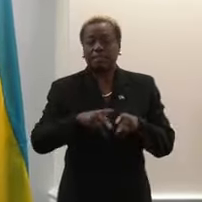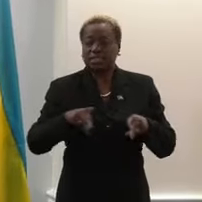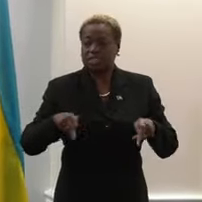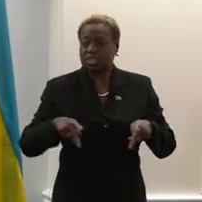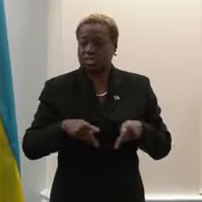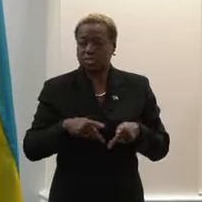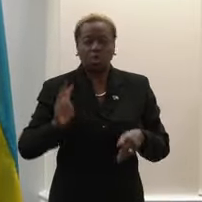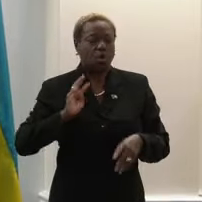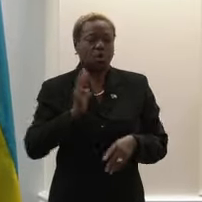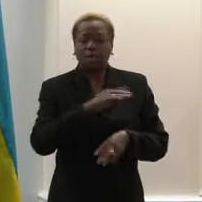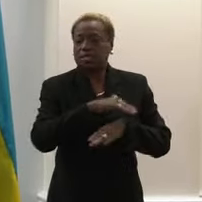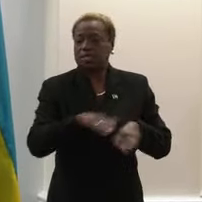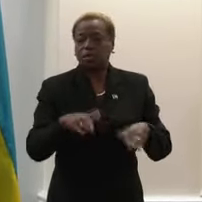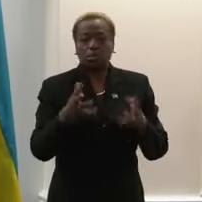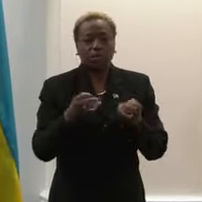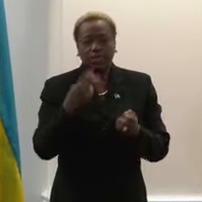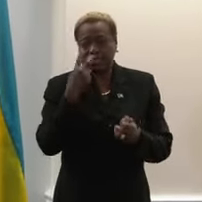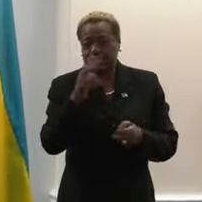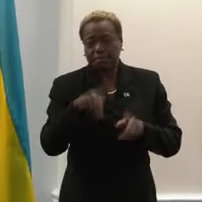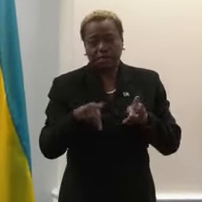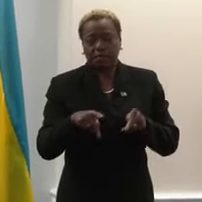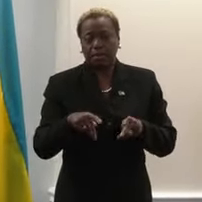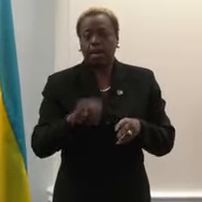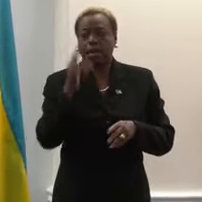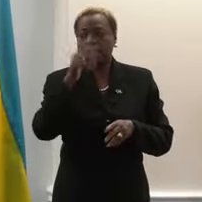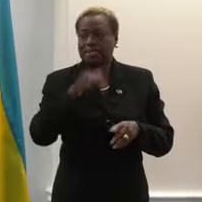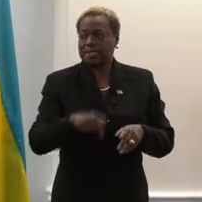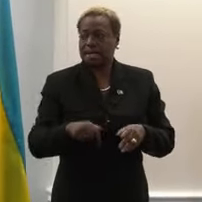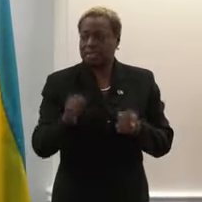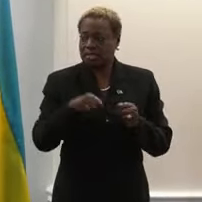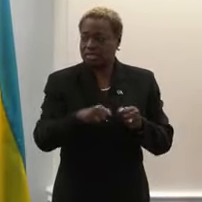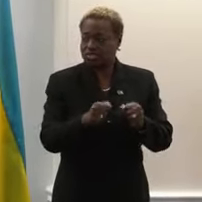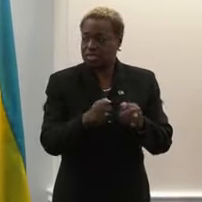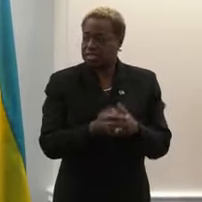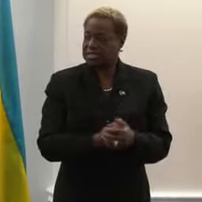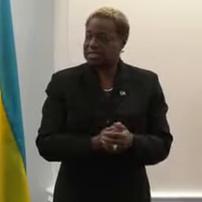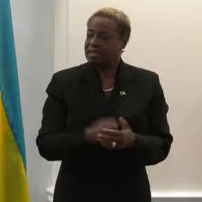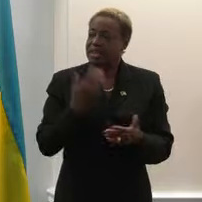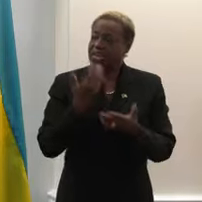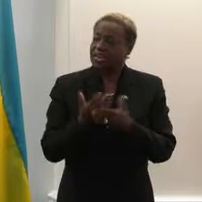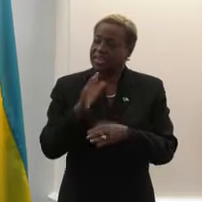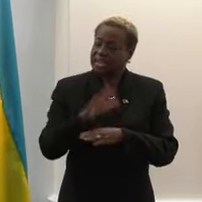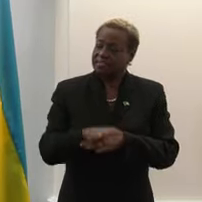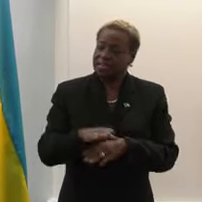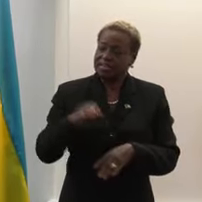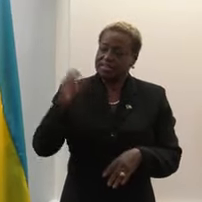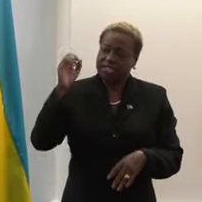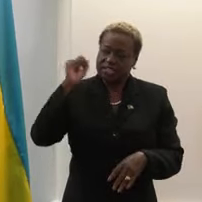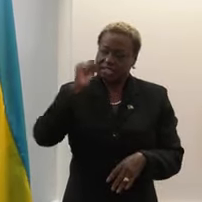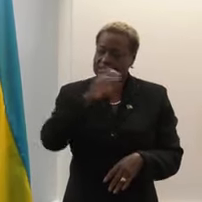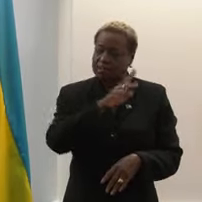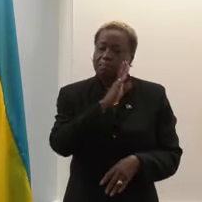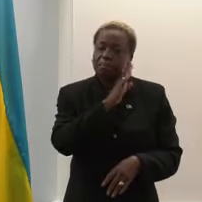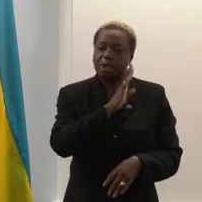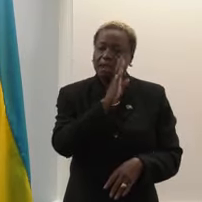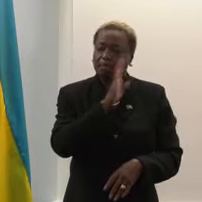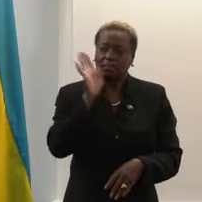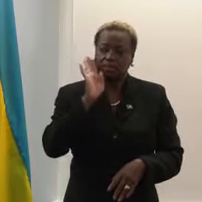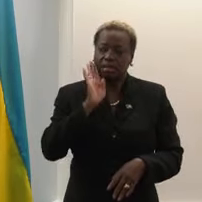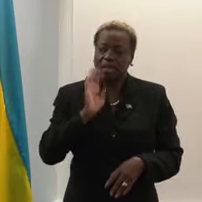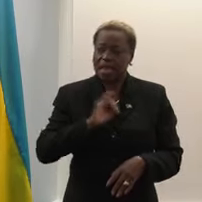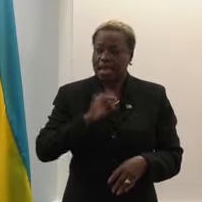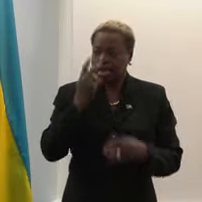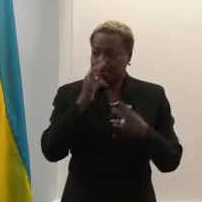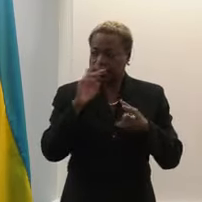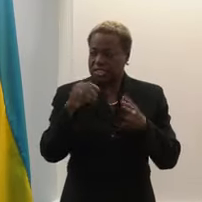up and down the streets, racing, et cetera. Good afternoon. Eyewitness. Hi, good evening. Francesca Brown from Eyewitness News. In the last